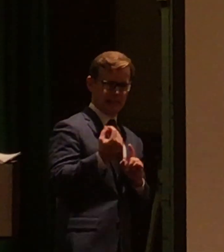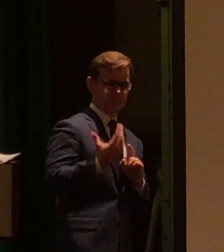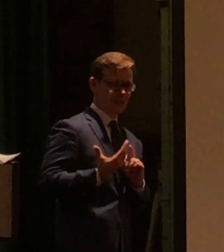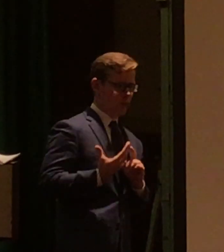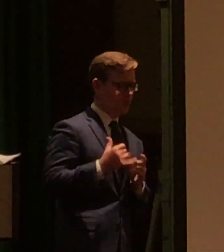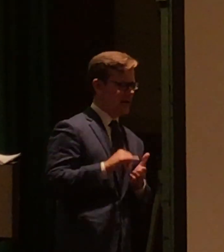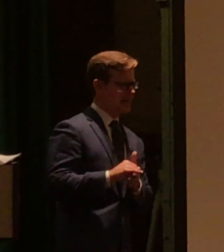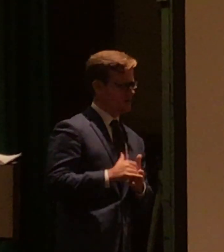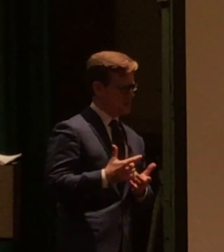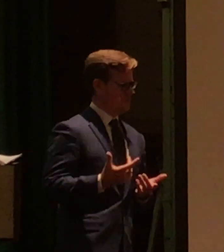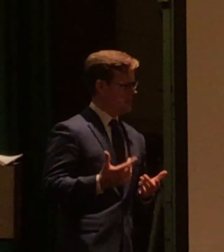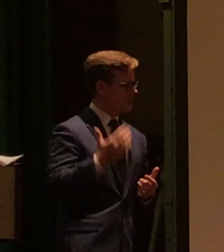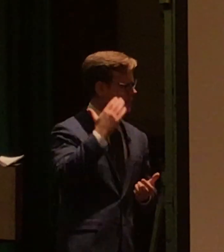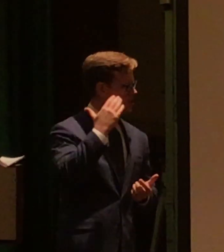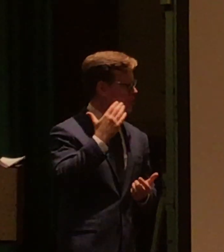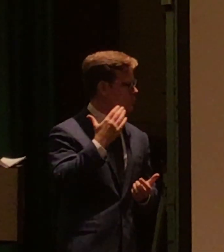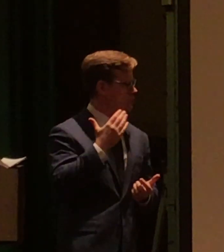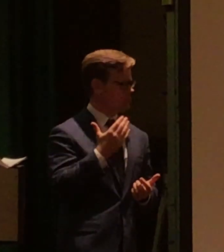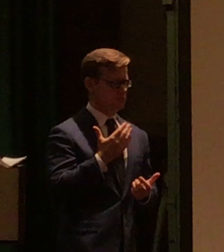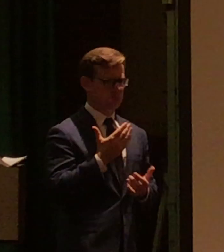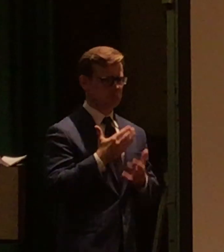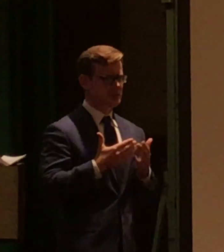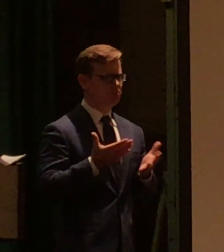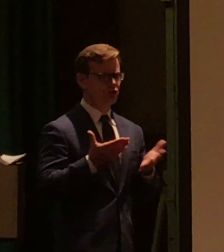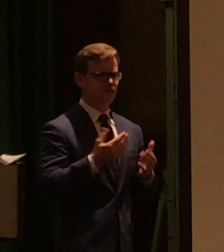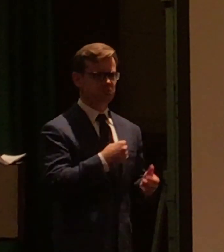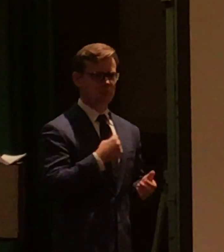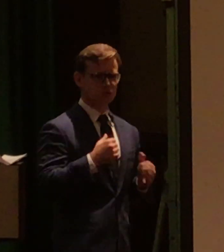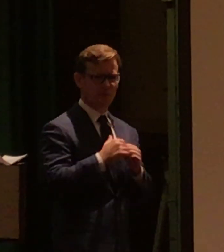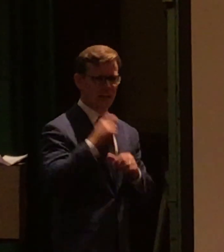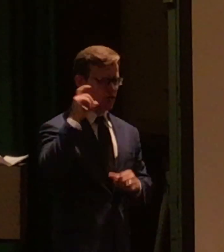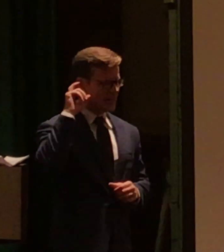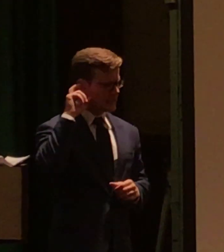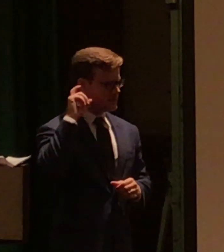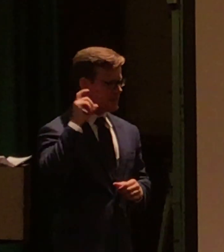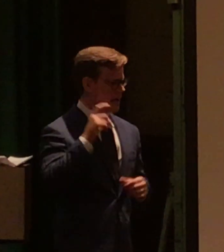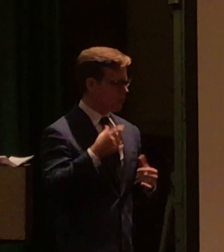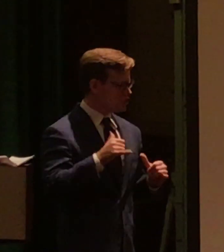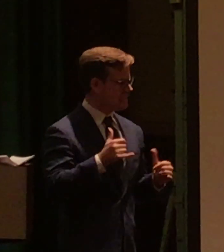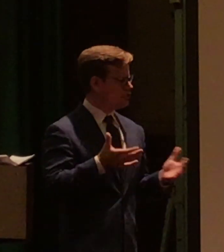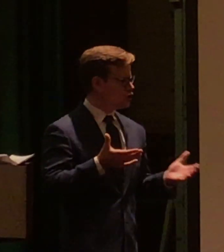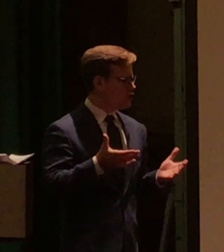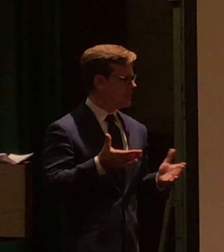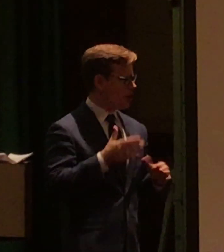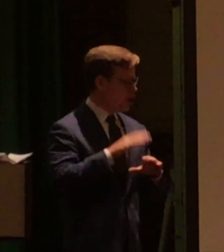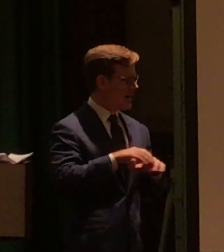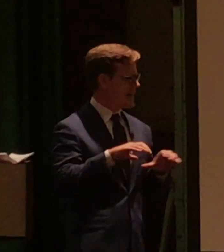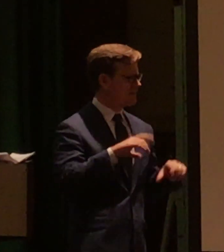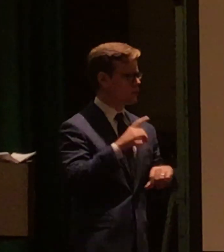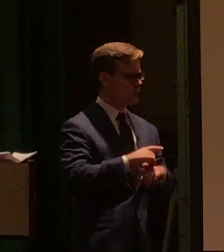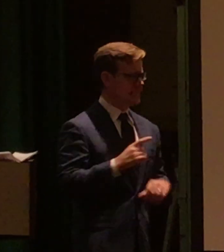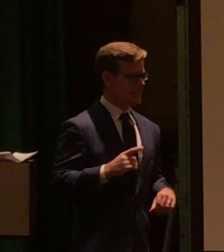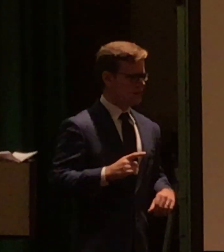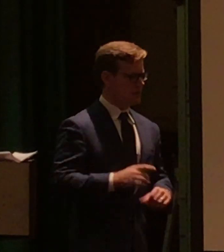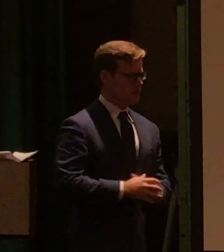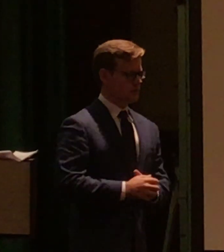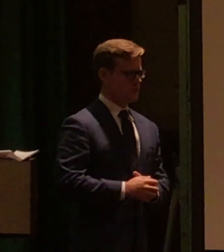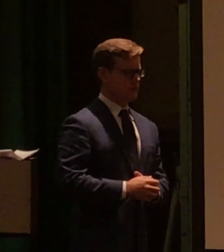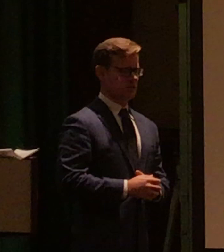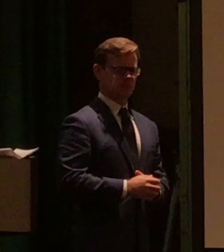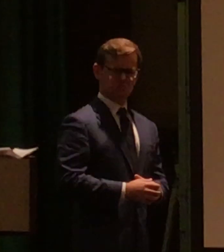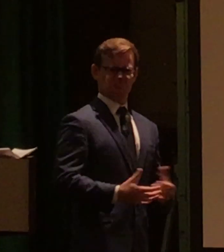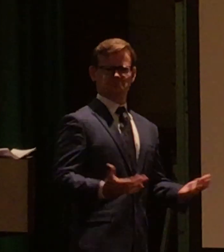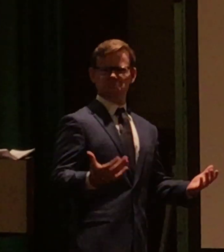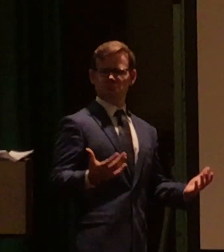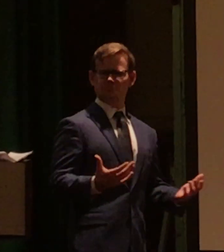Now, I've had soldiers come up to me and tell me, well, they know of people who have served in the military who use hearing aids,